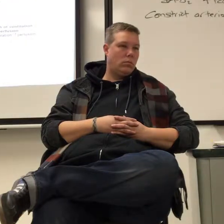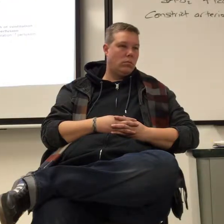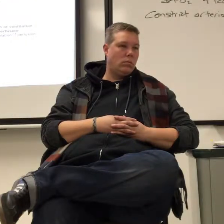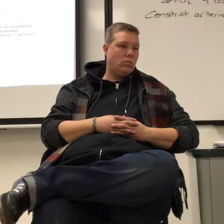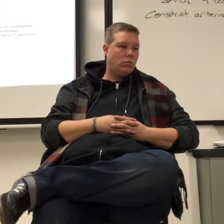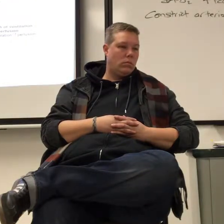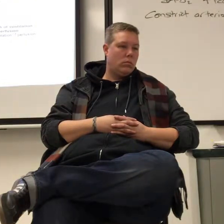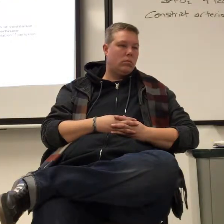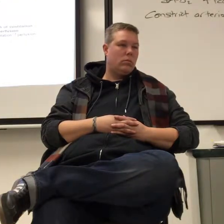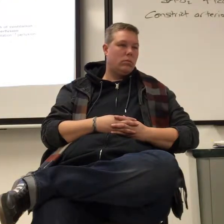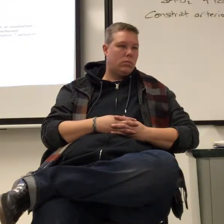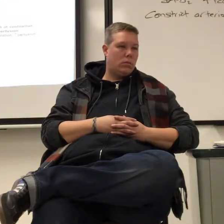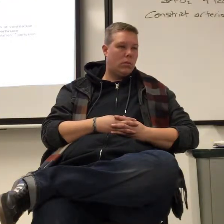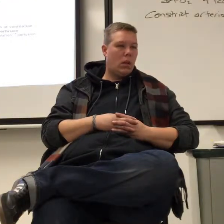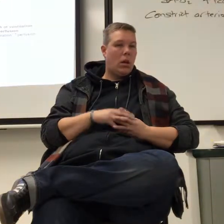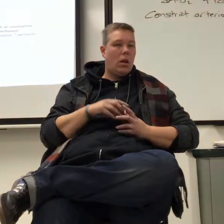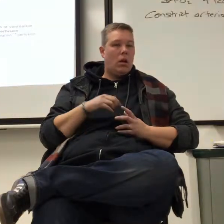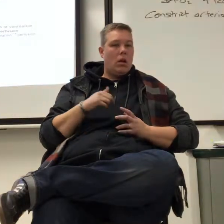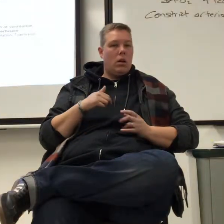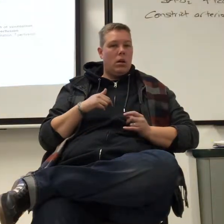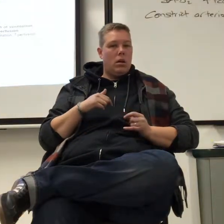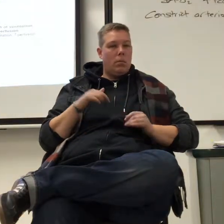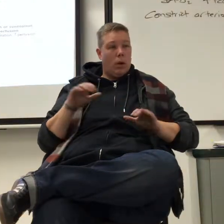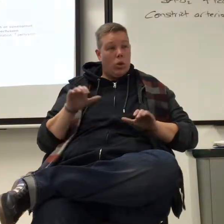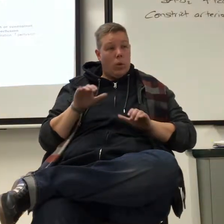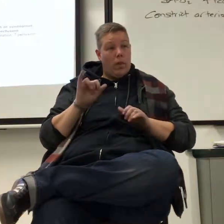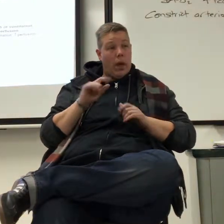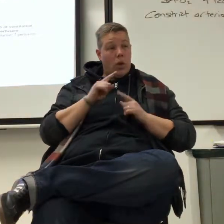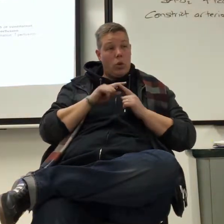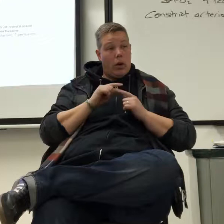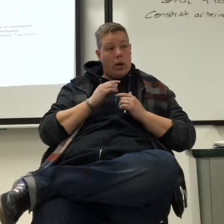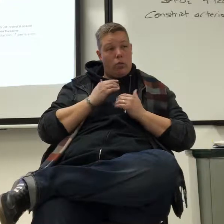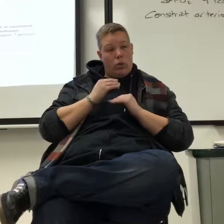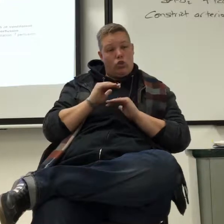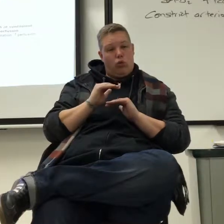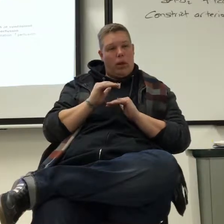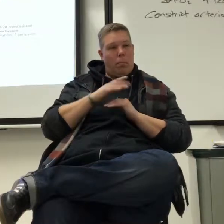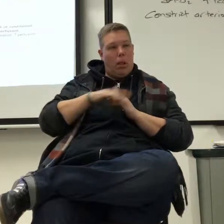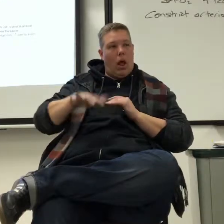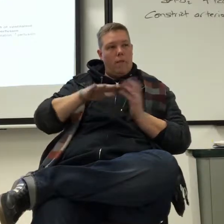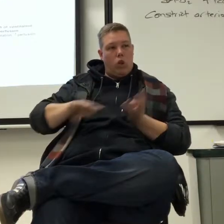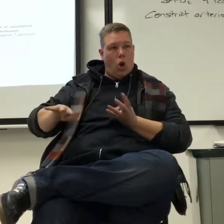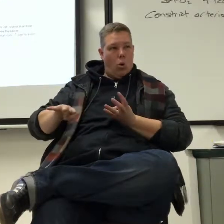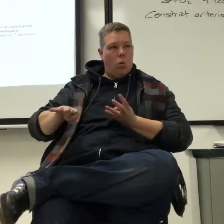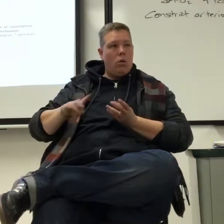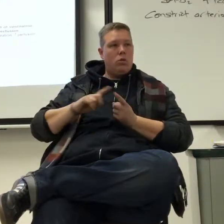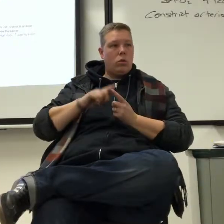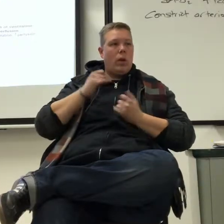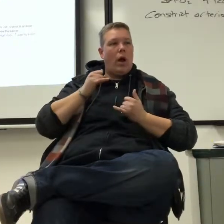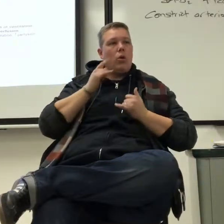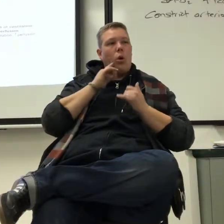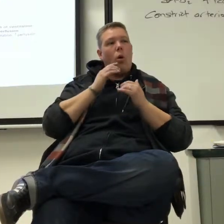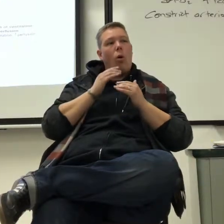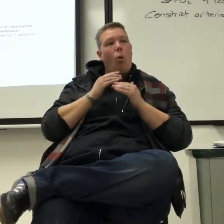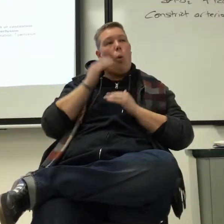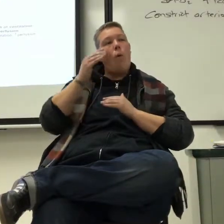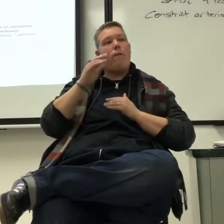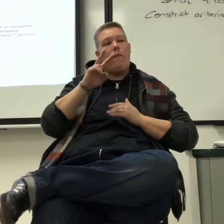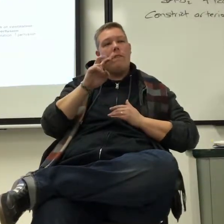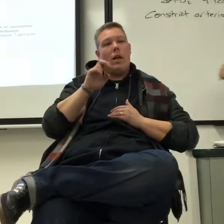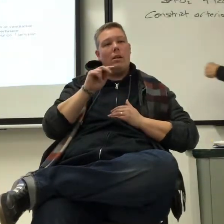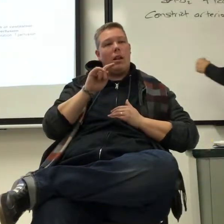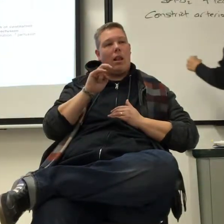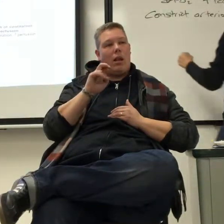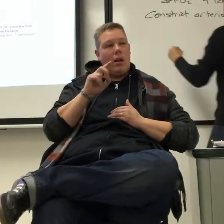By doing that, you restrict blood flow. So now at least you're matched. It's like now you're underventilated and underperfused. You match